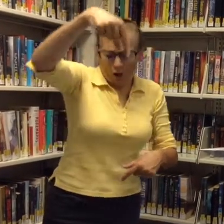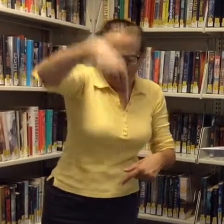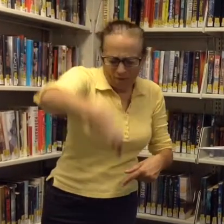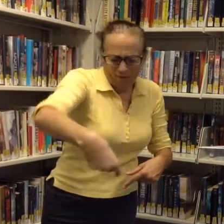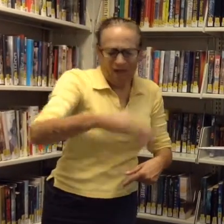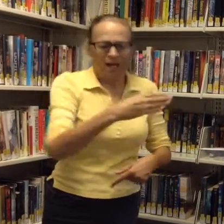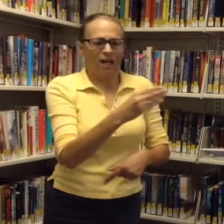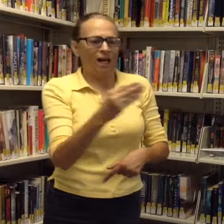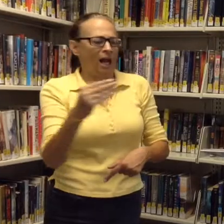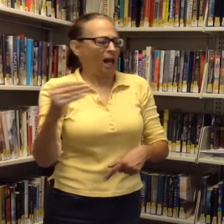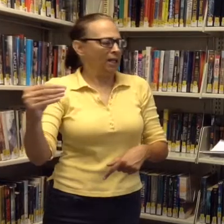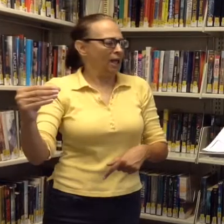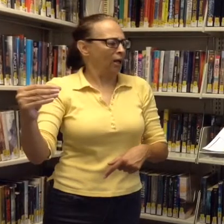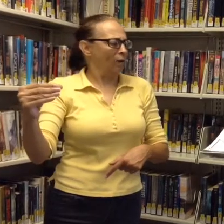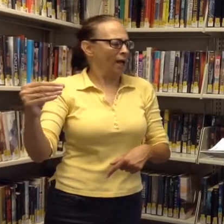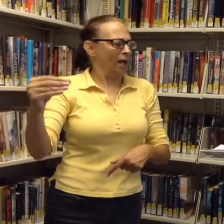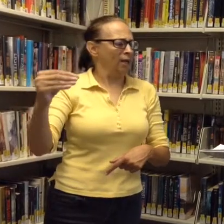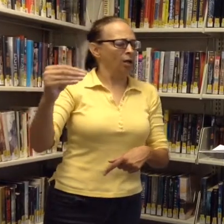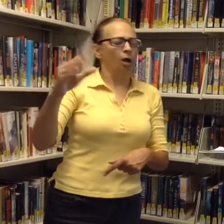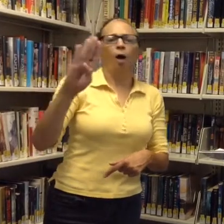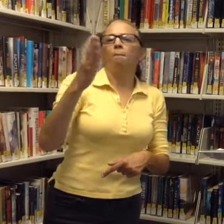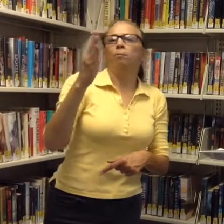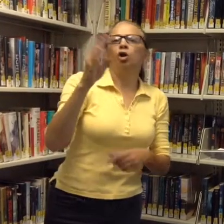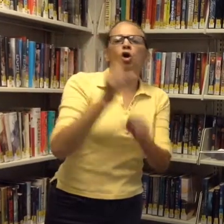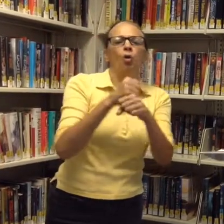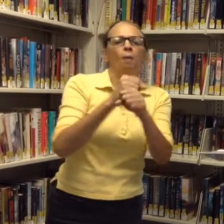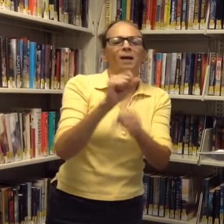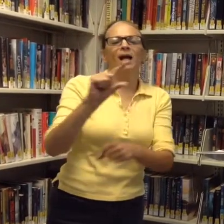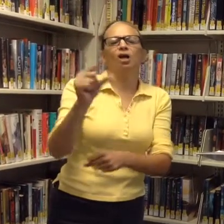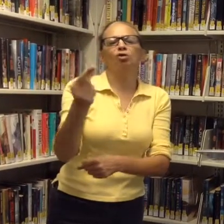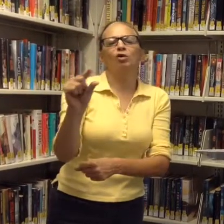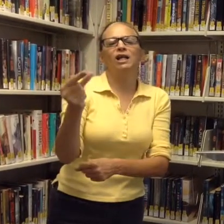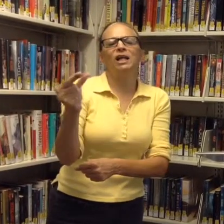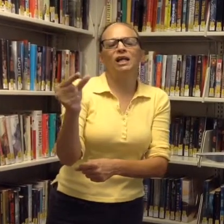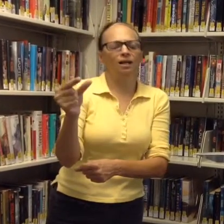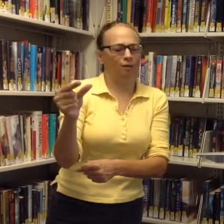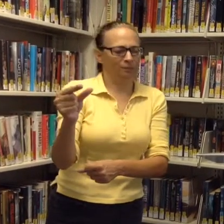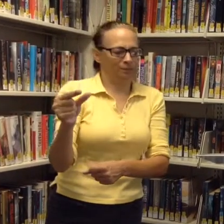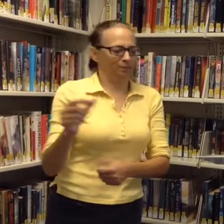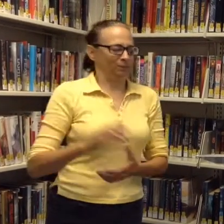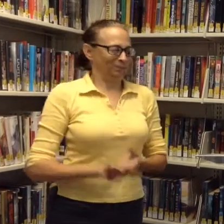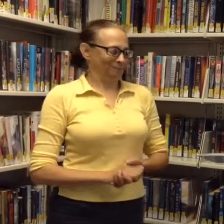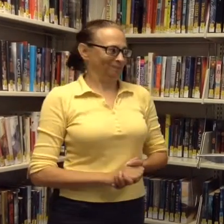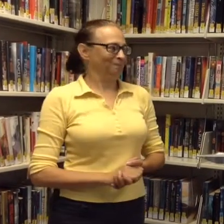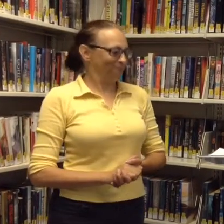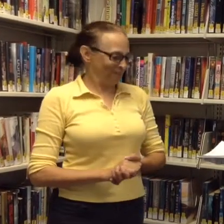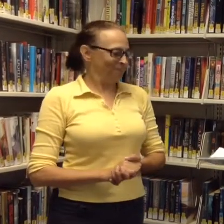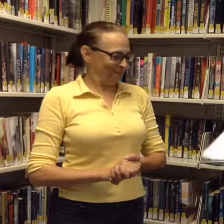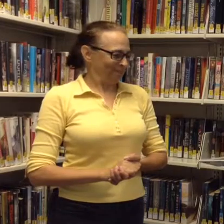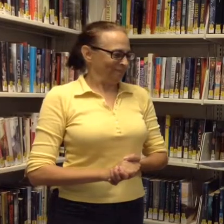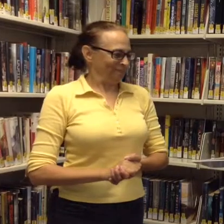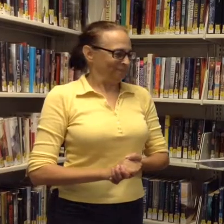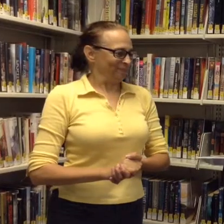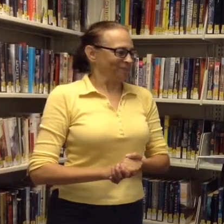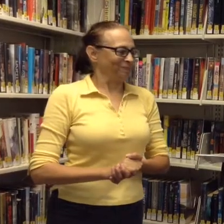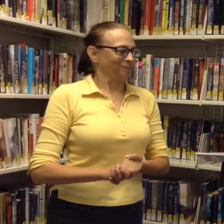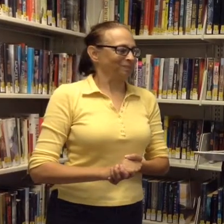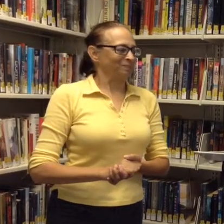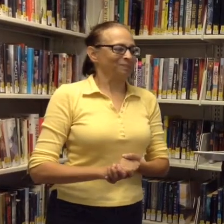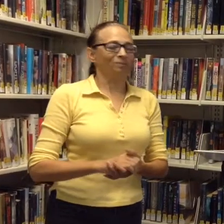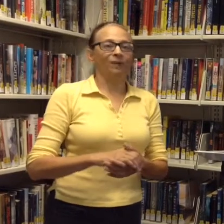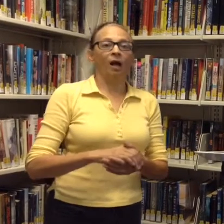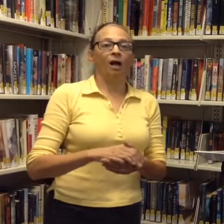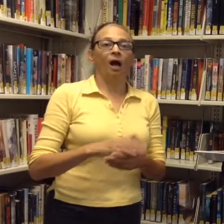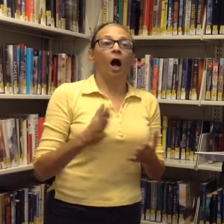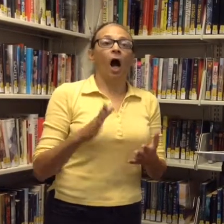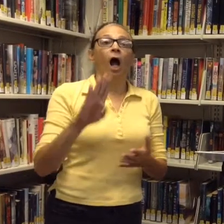green. Yellow and... Yellow feet in a blue puddle make green. Mm-hmm.